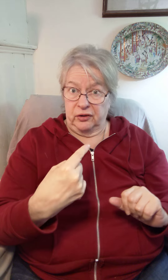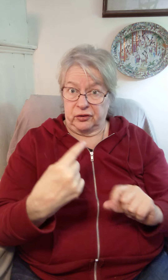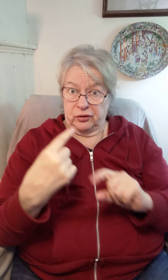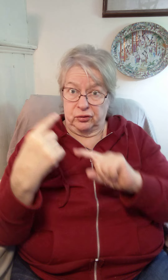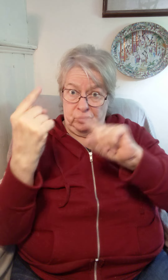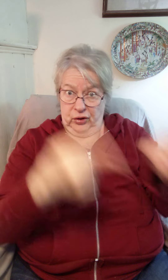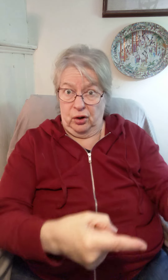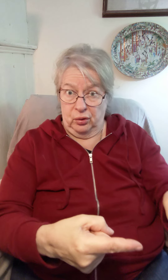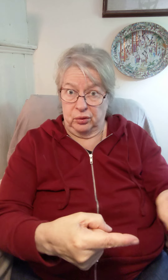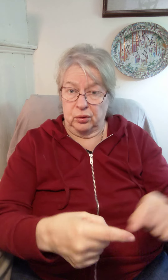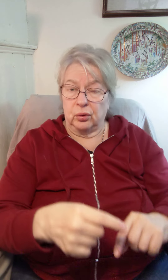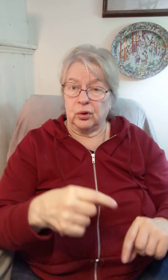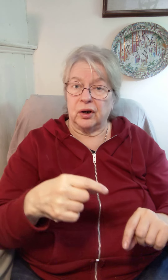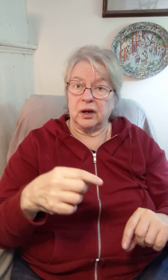us go, or